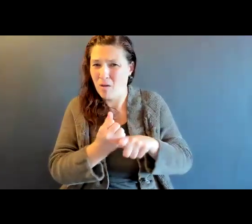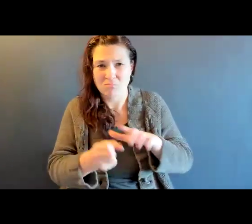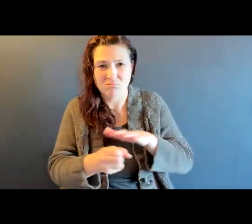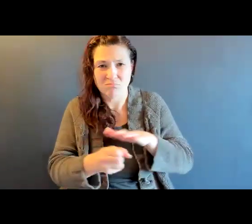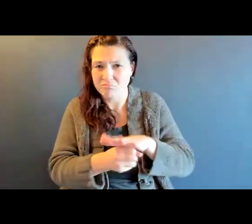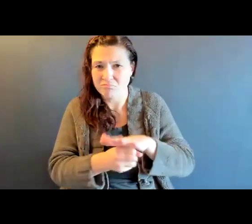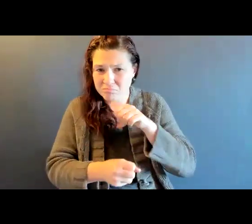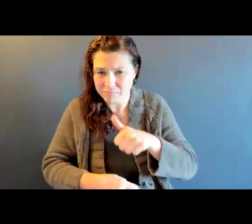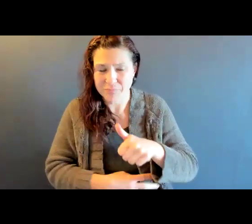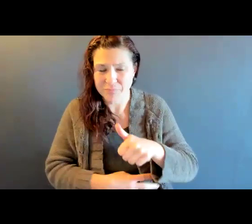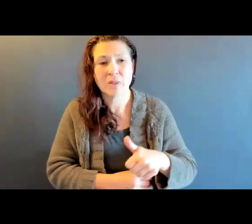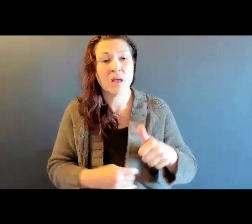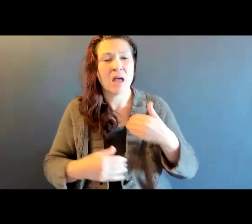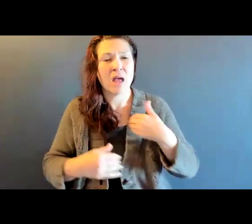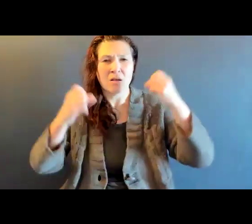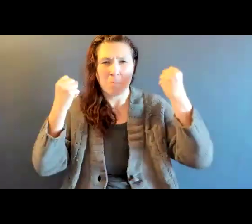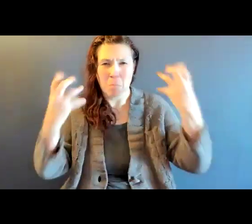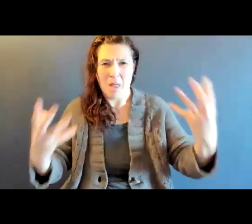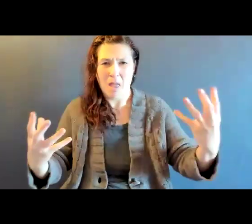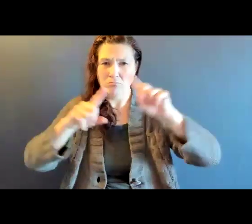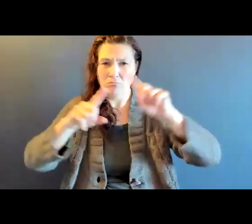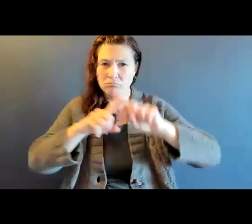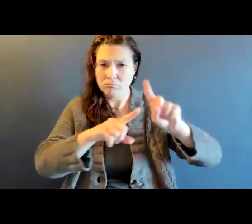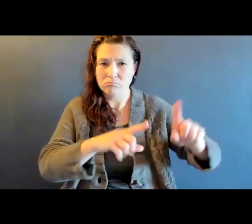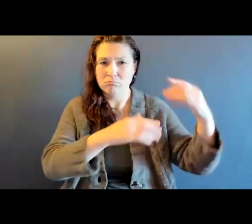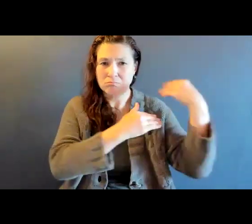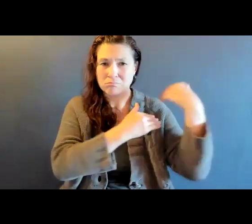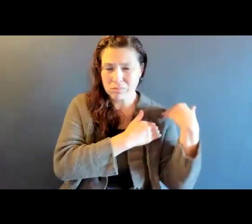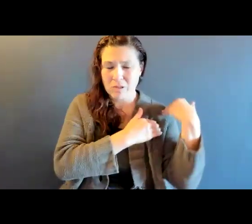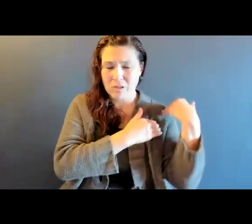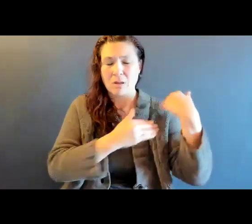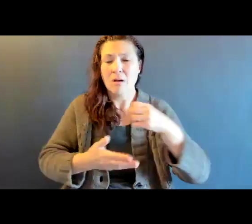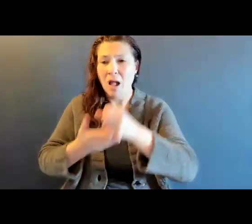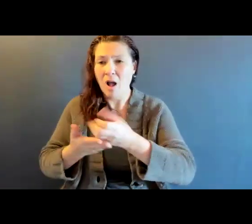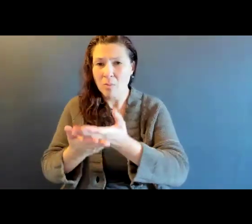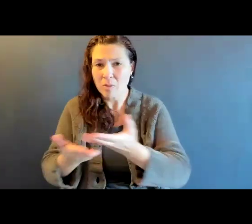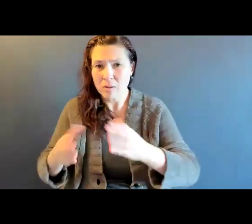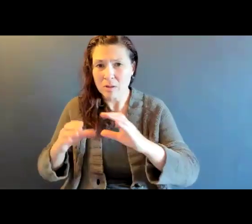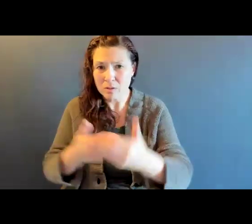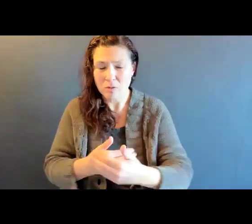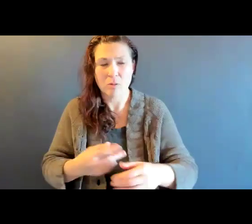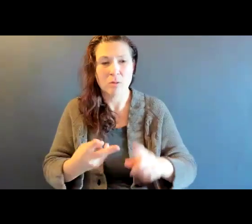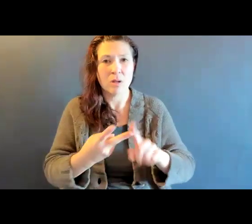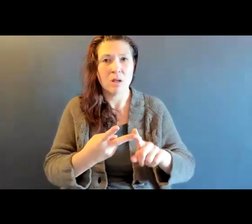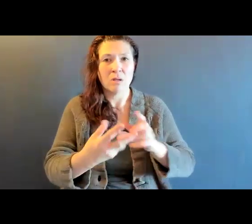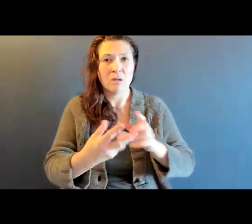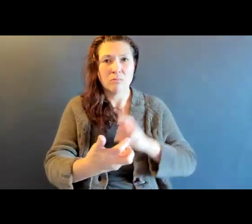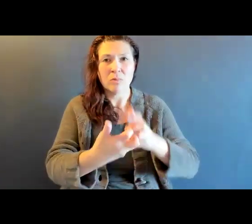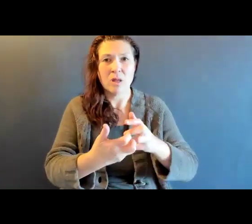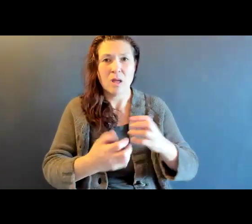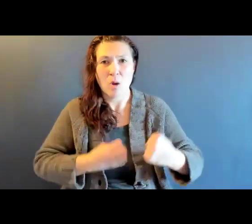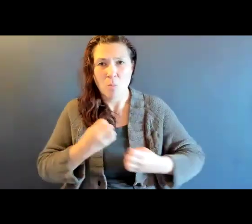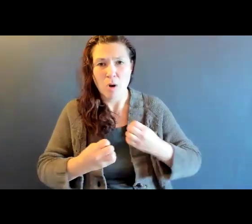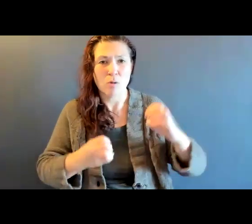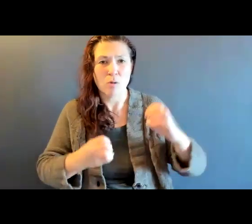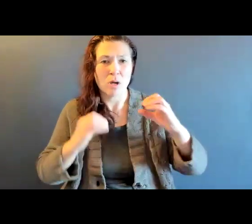multiple responsibilities we take on, from assisting in the classroom to adapting to the emotional and educational needs of